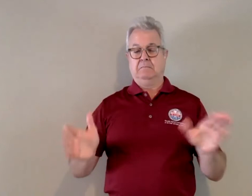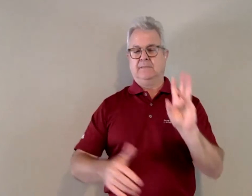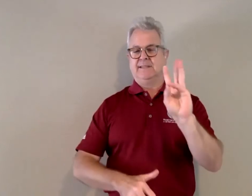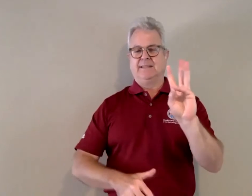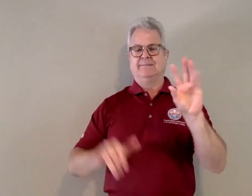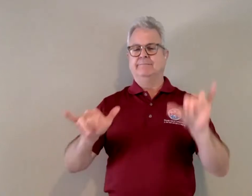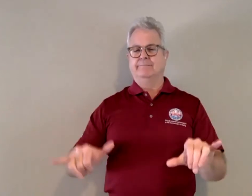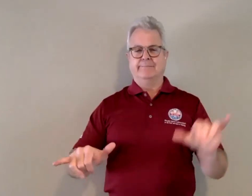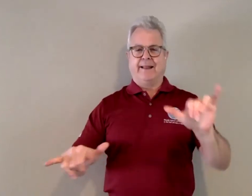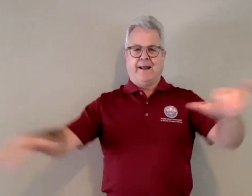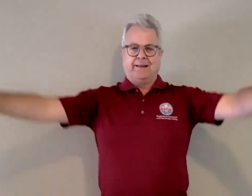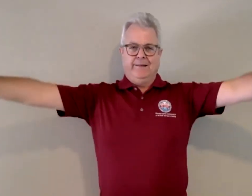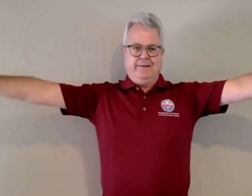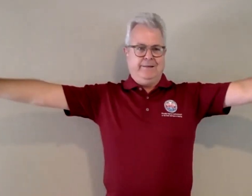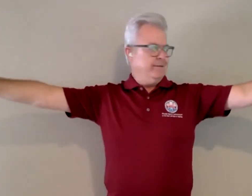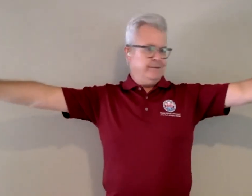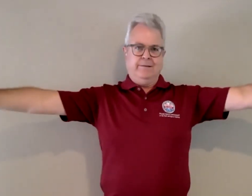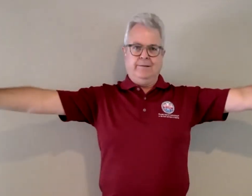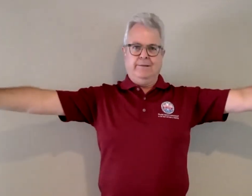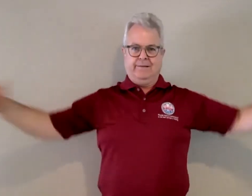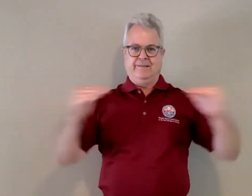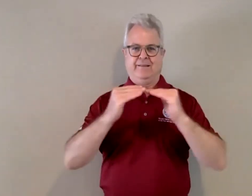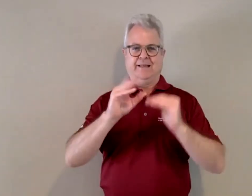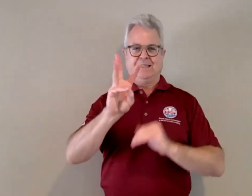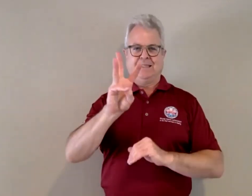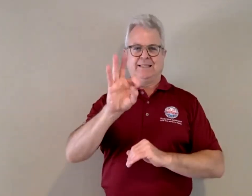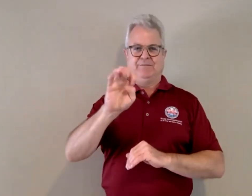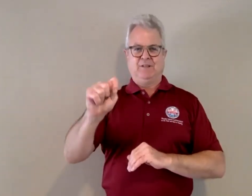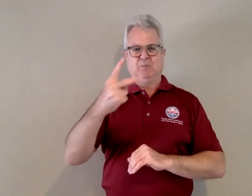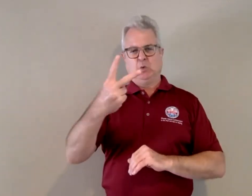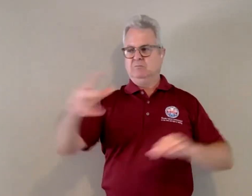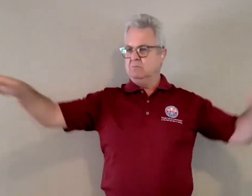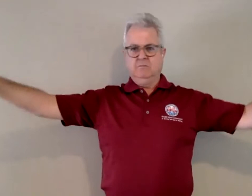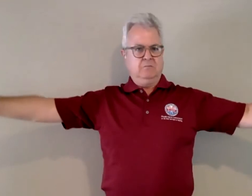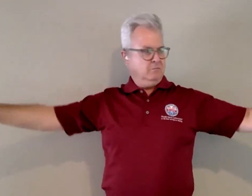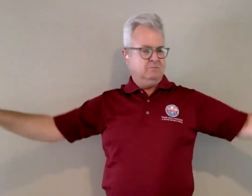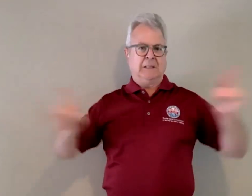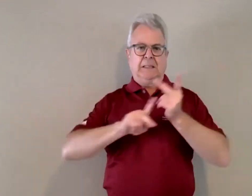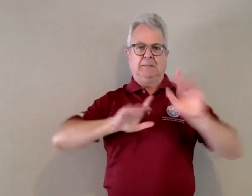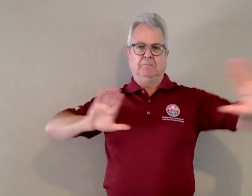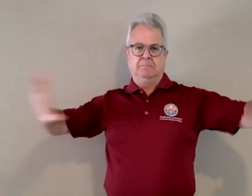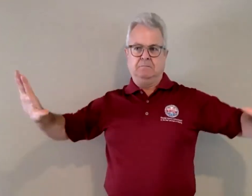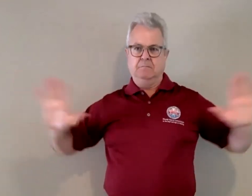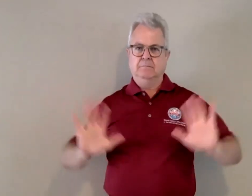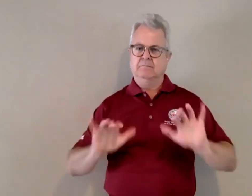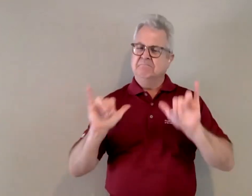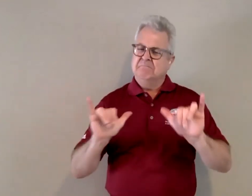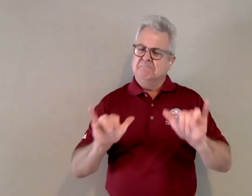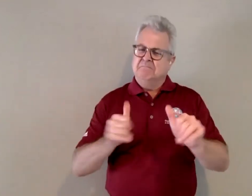mask. And social distance, they say 3 feet, I say 6 feet. If you stretch out your arms to the side